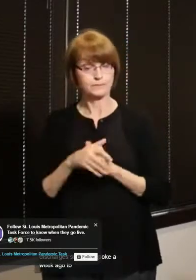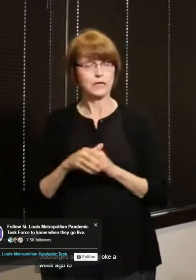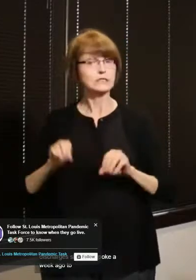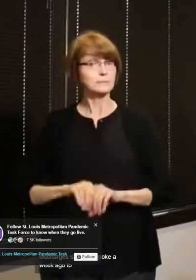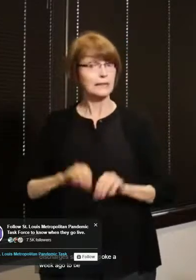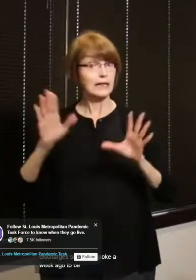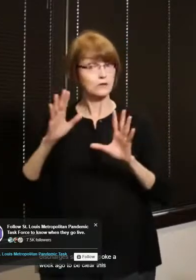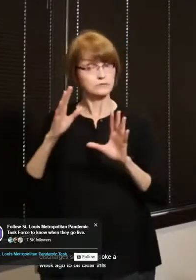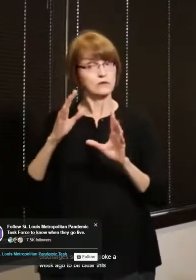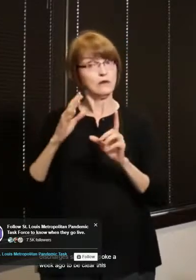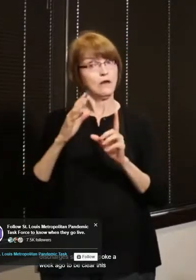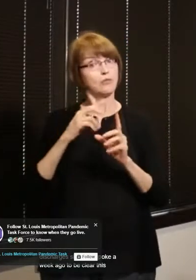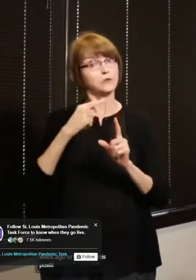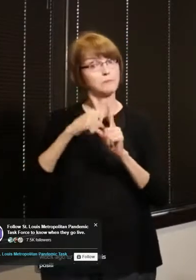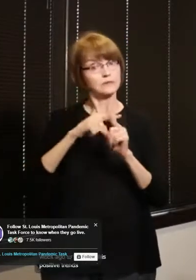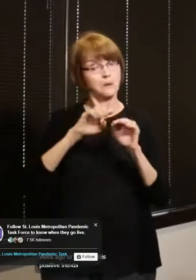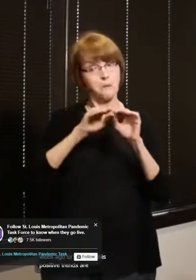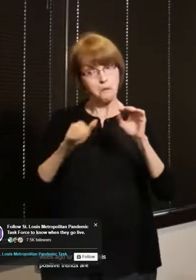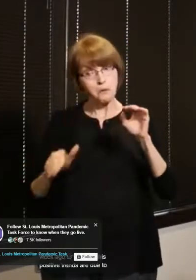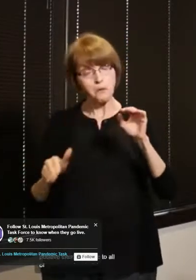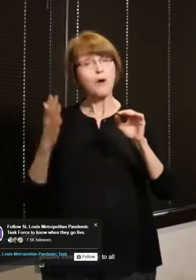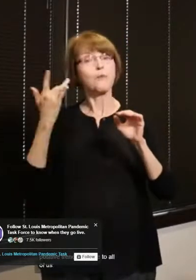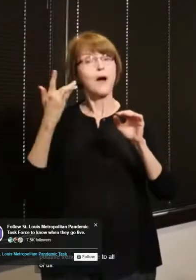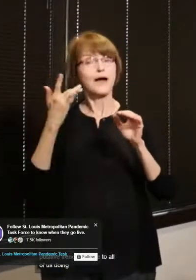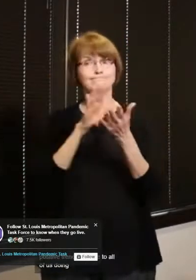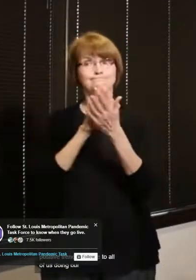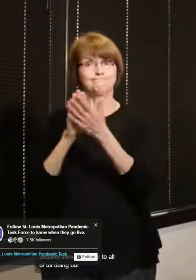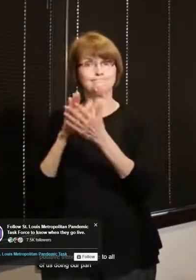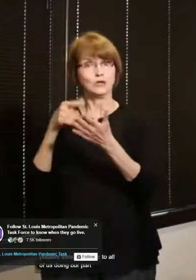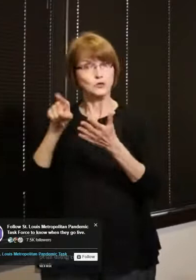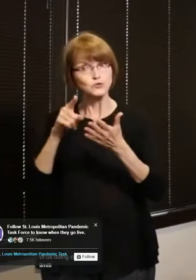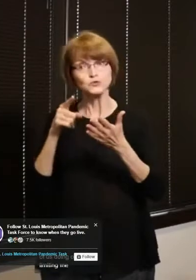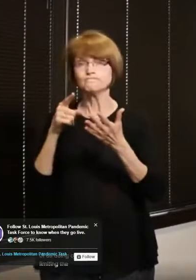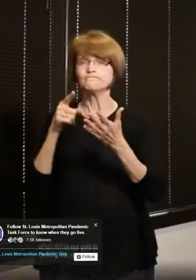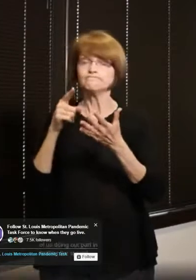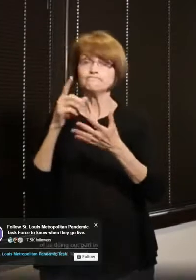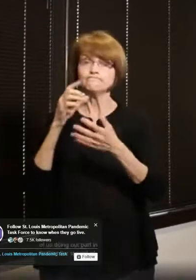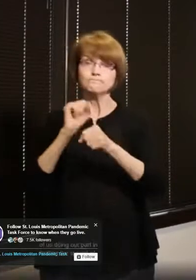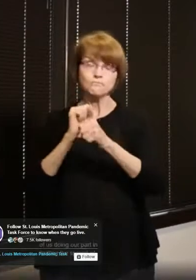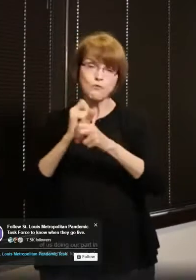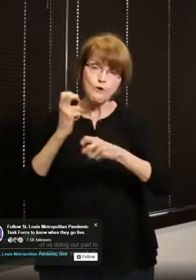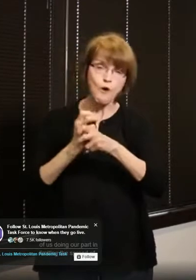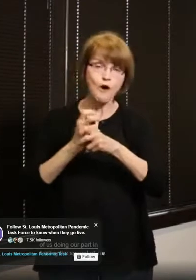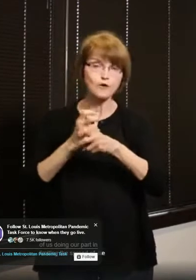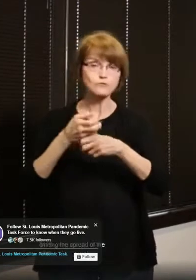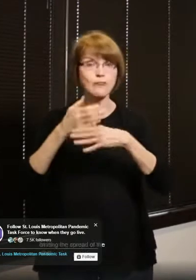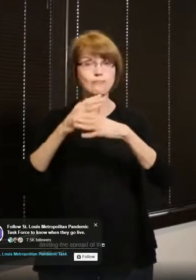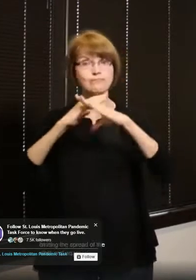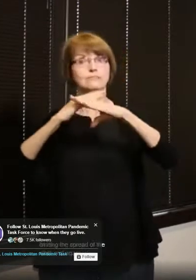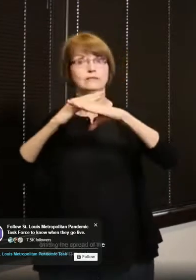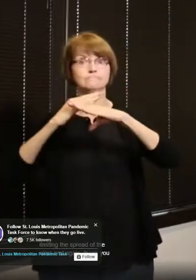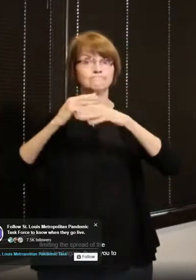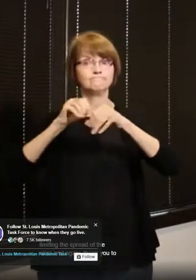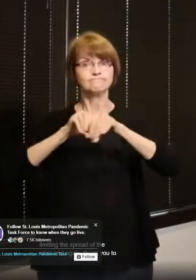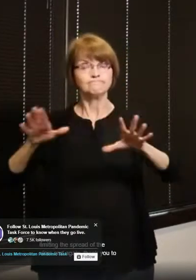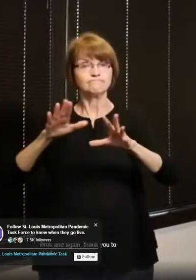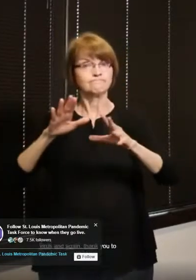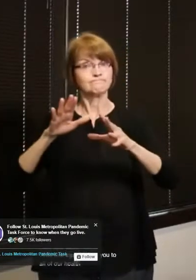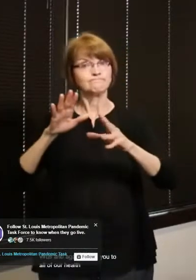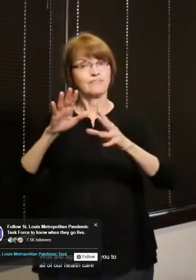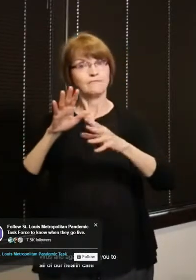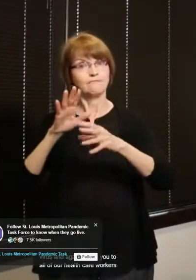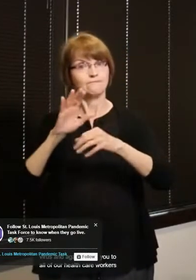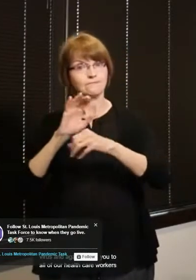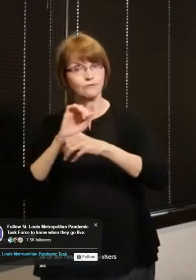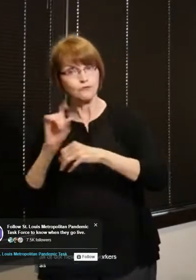these positive trends are due to all of us doing our part in limiting the spread of the virus. And again, thank you to all of our healthcare workers as